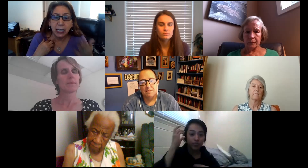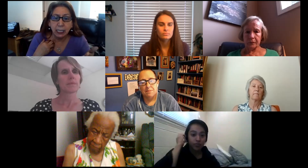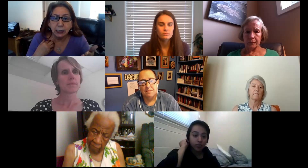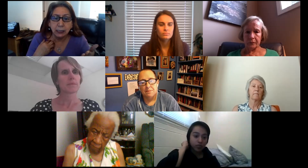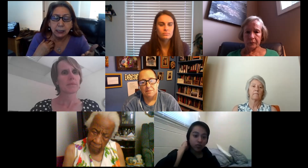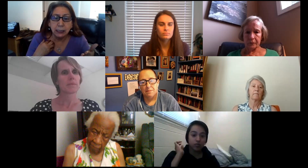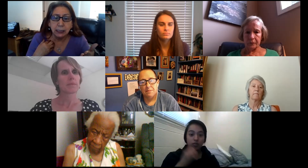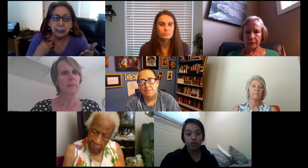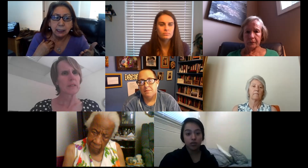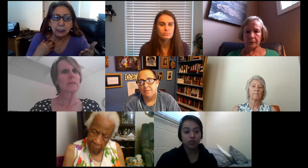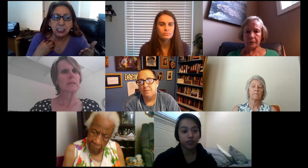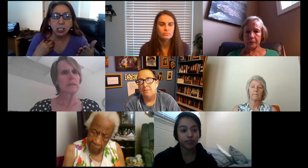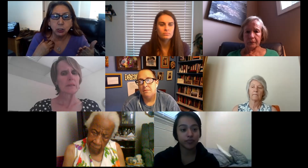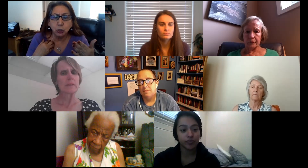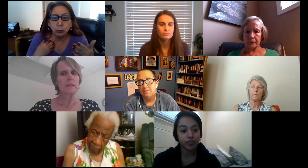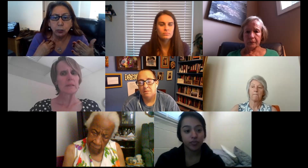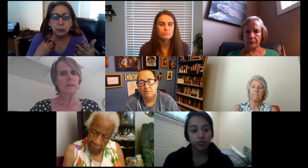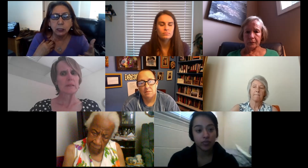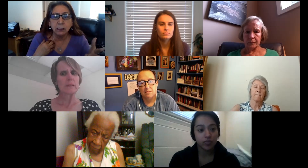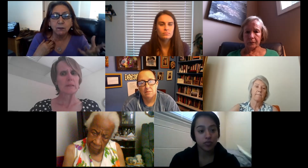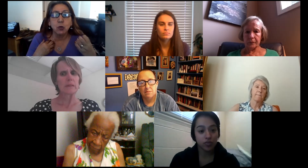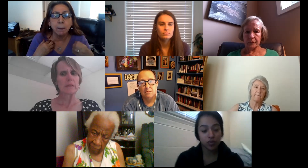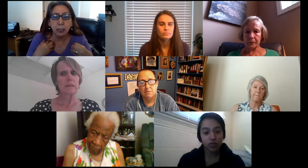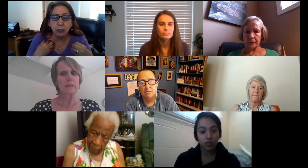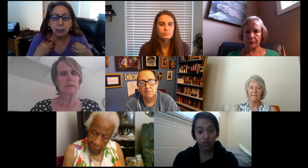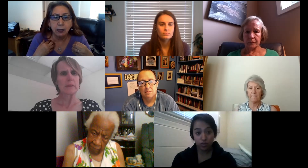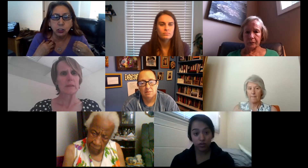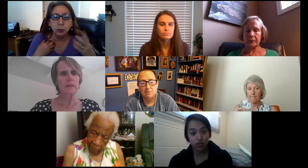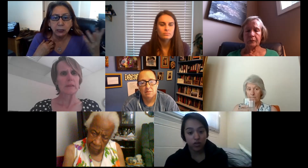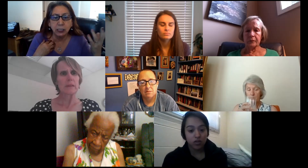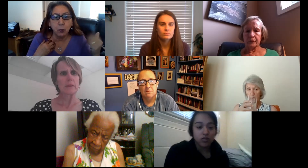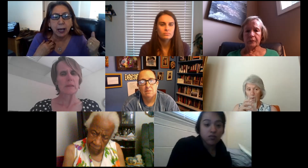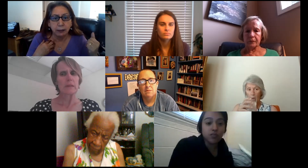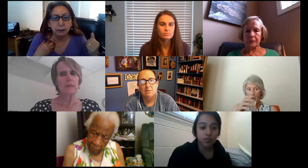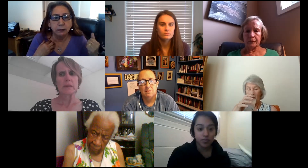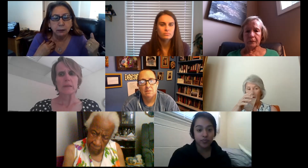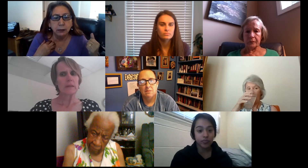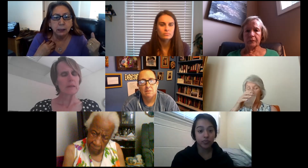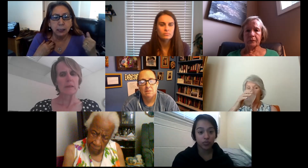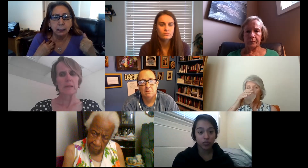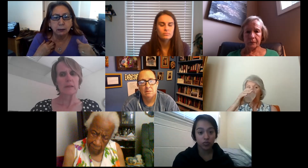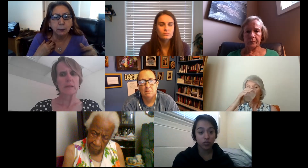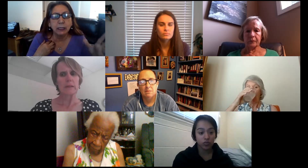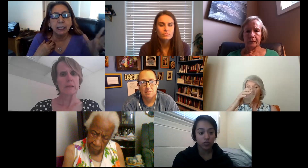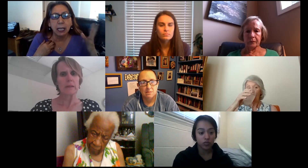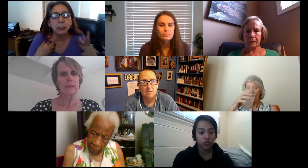overnight. The doctor told her it was because of trauma. She was in Iraq and something that happened in